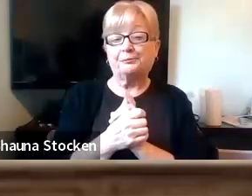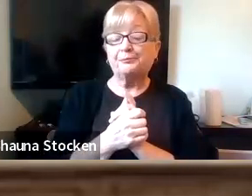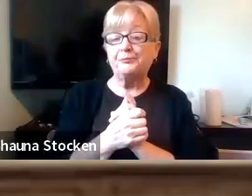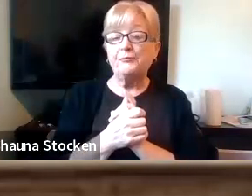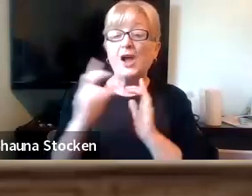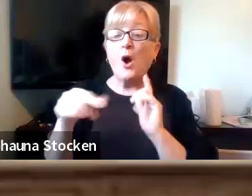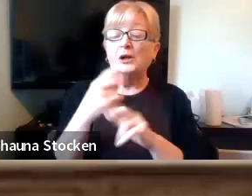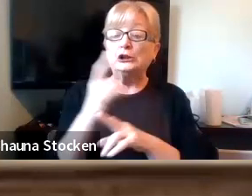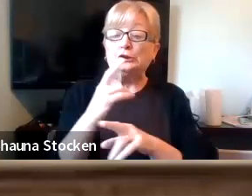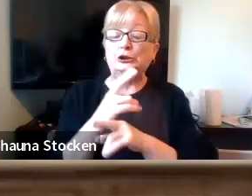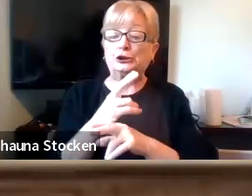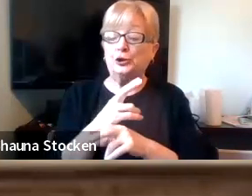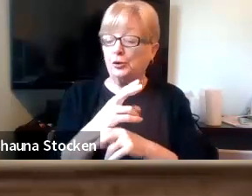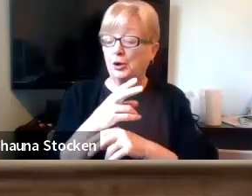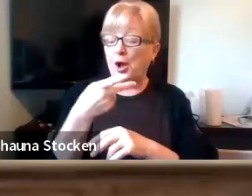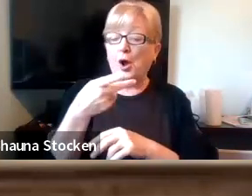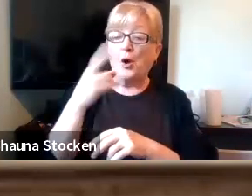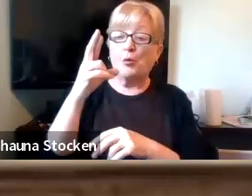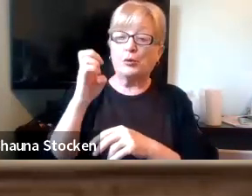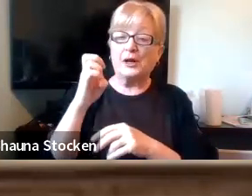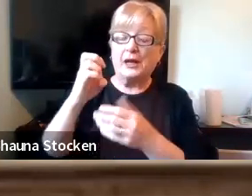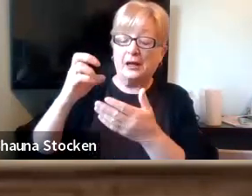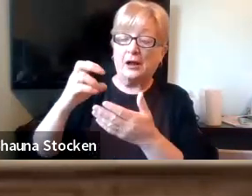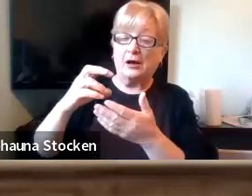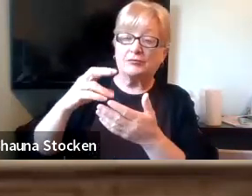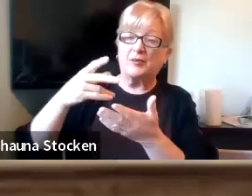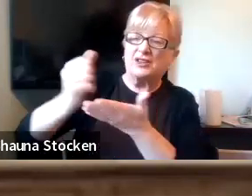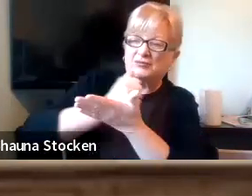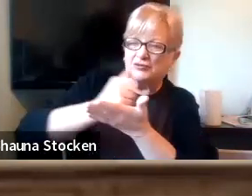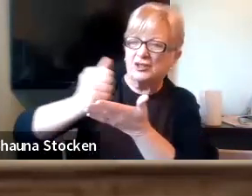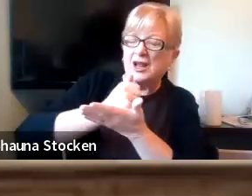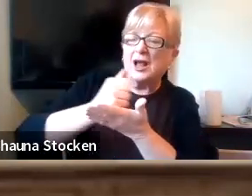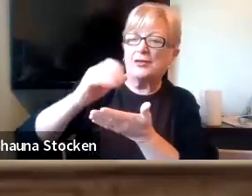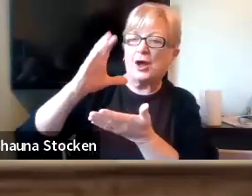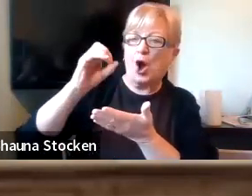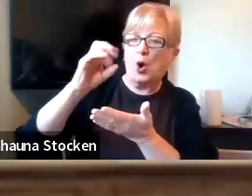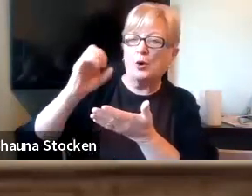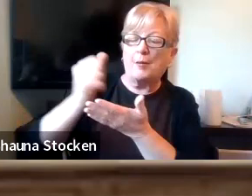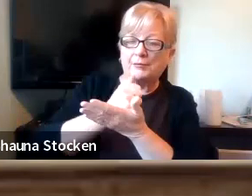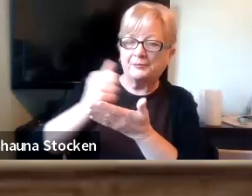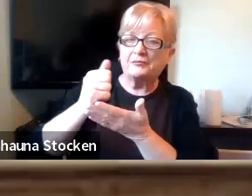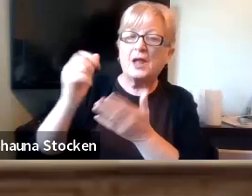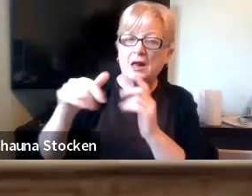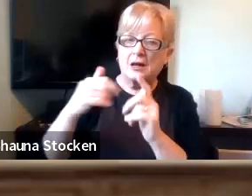meal, there's no preheating required. It just counts that into the